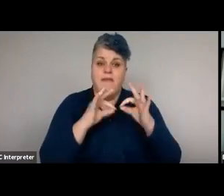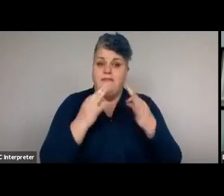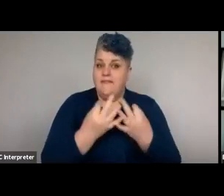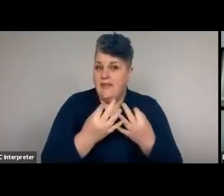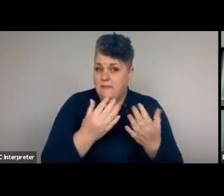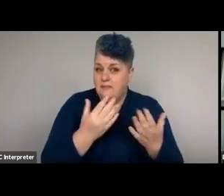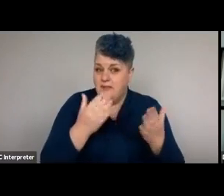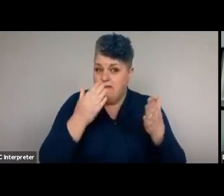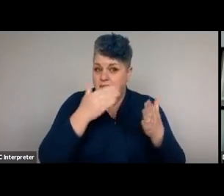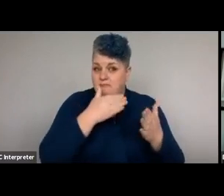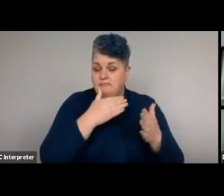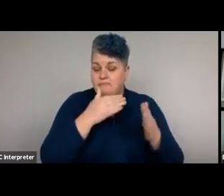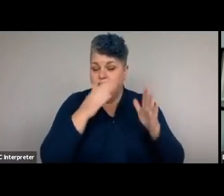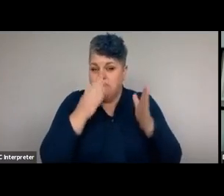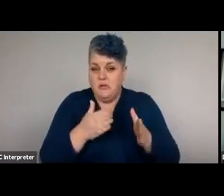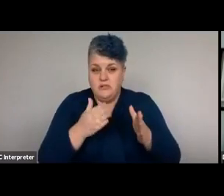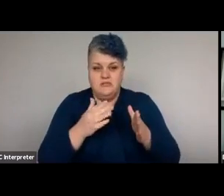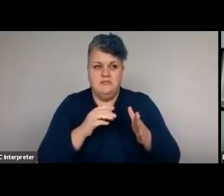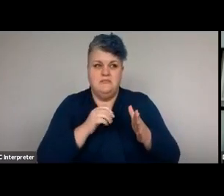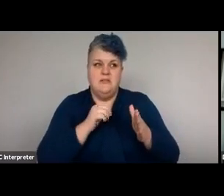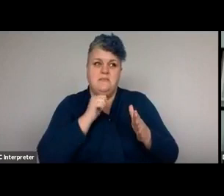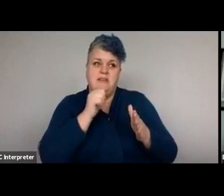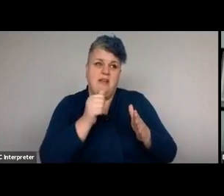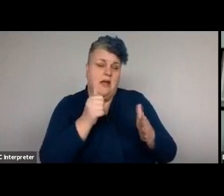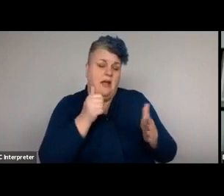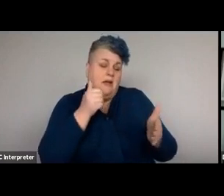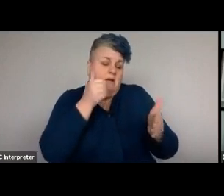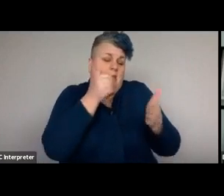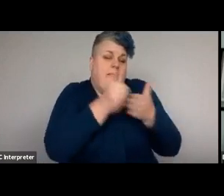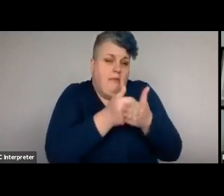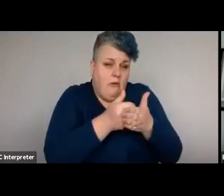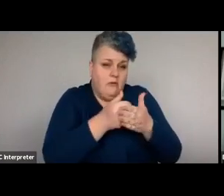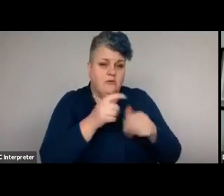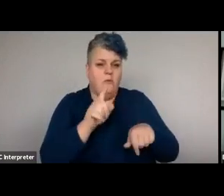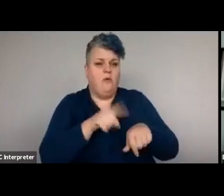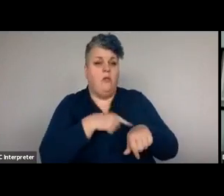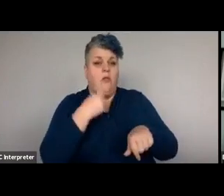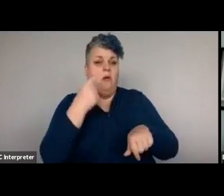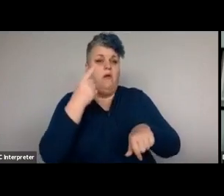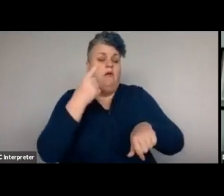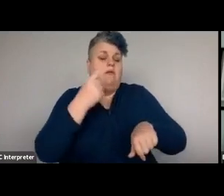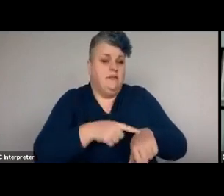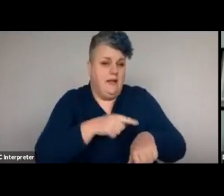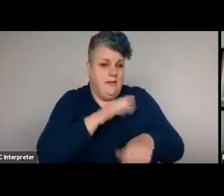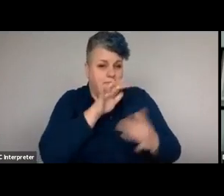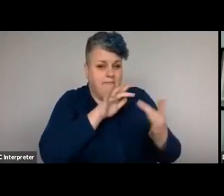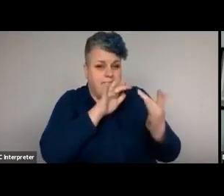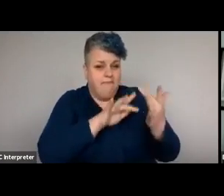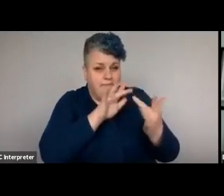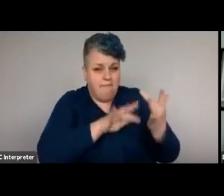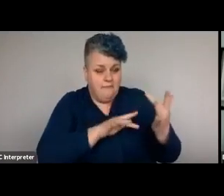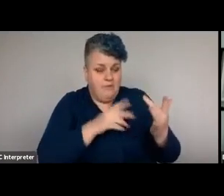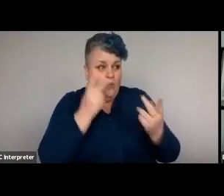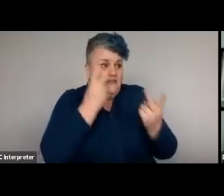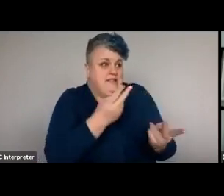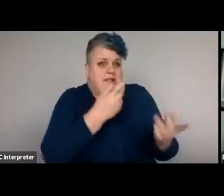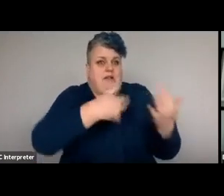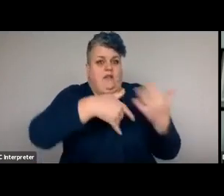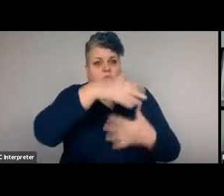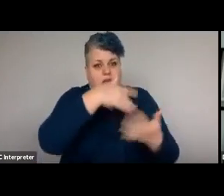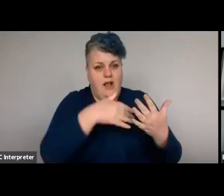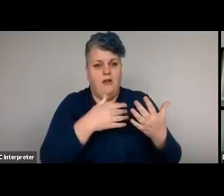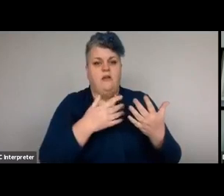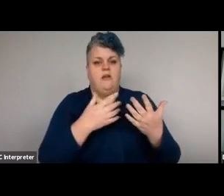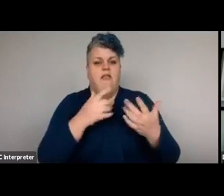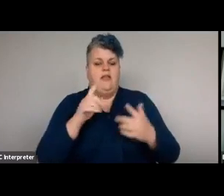not too familiar with, or it's been a long time since you've seen them. Making